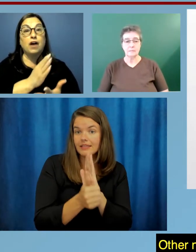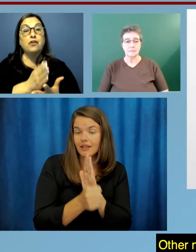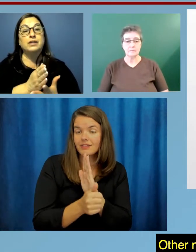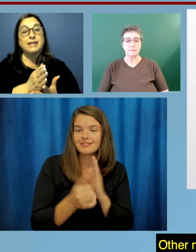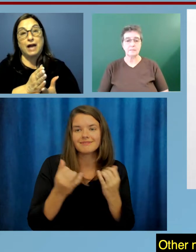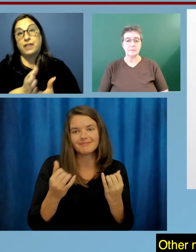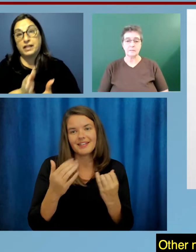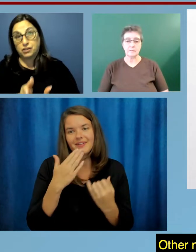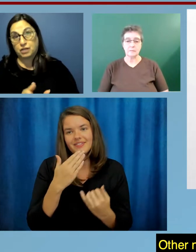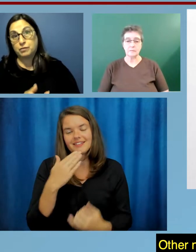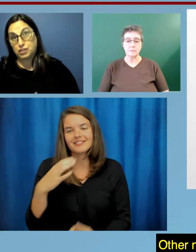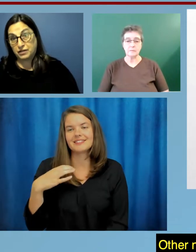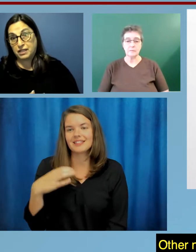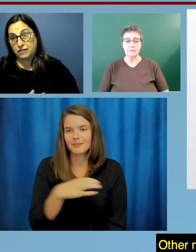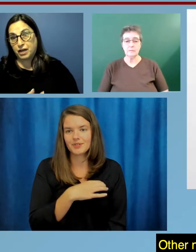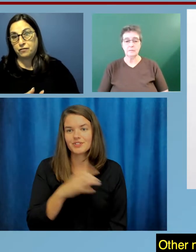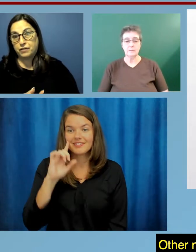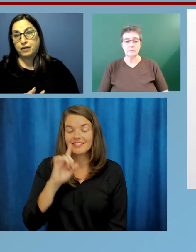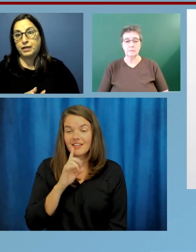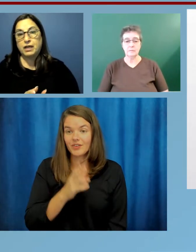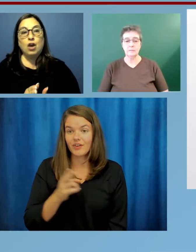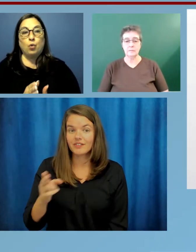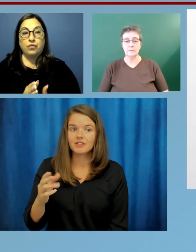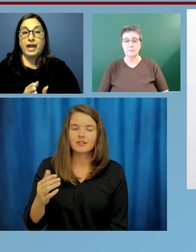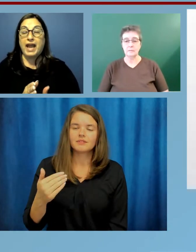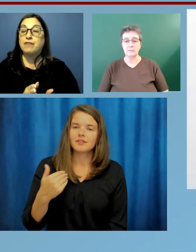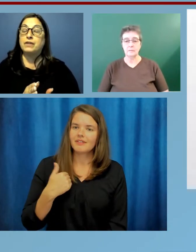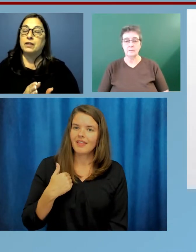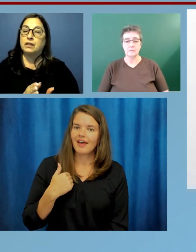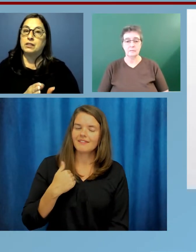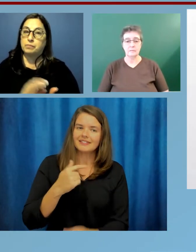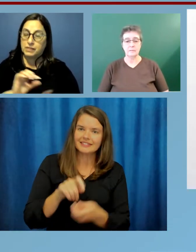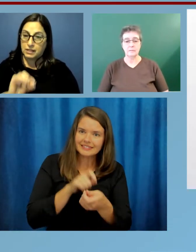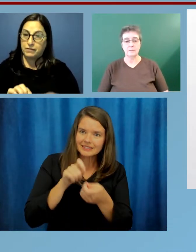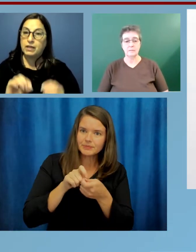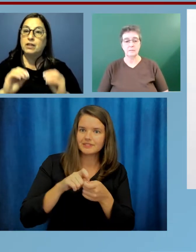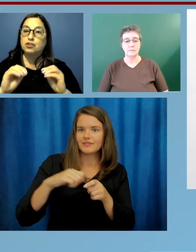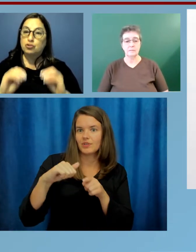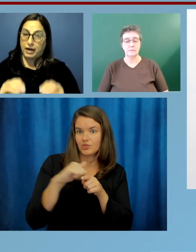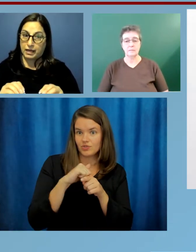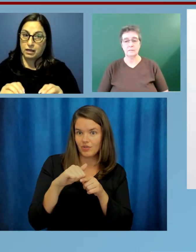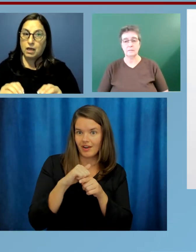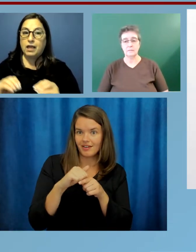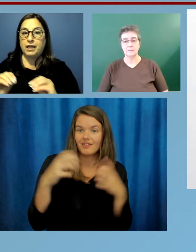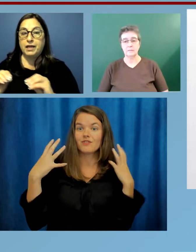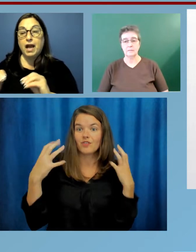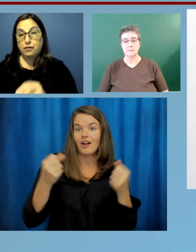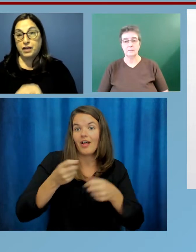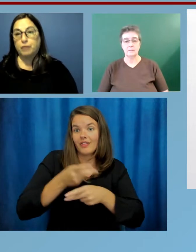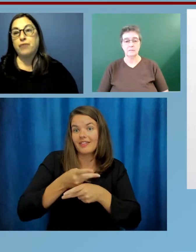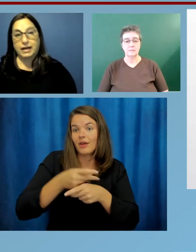skills, other now thanks to the Commission on the Deaf and Hard of Hearing, they have specific